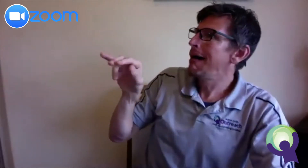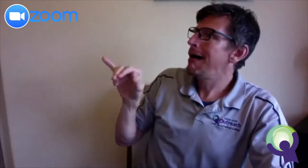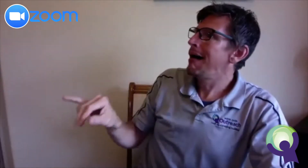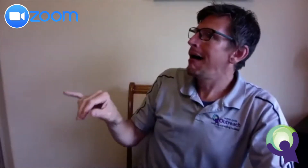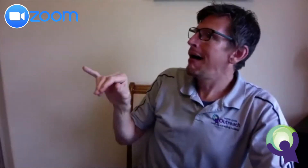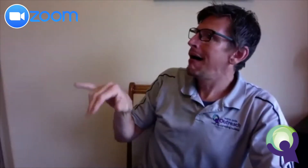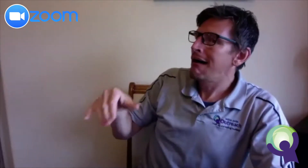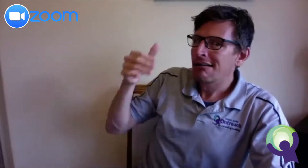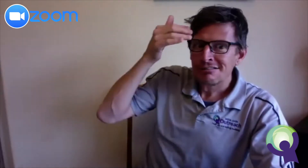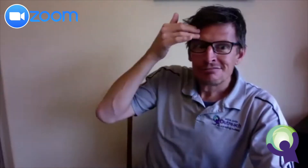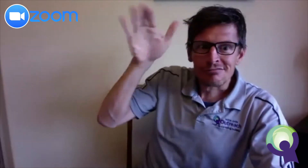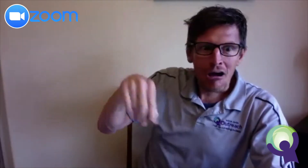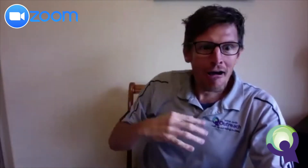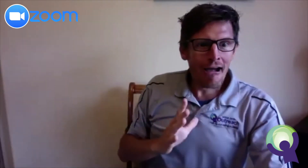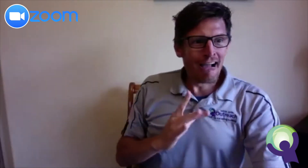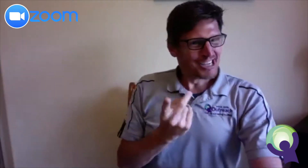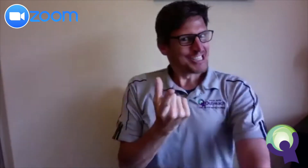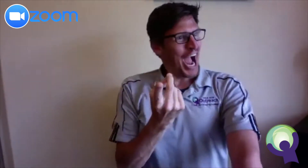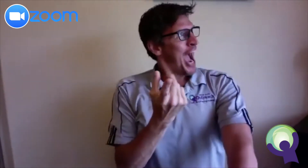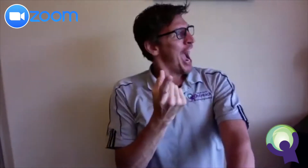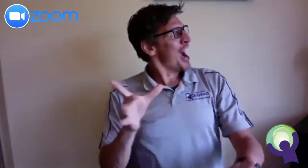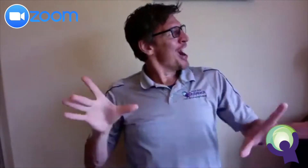More seeds? Asked Sadie.